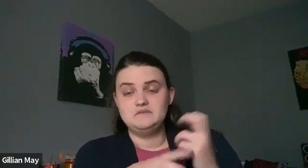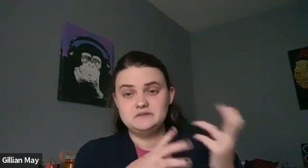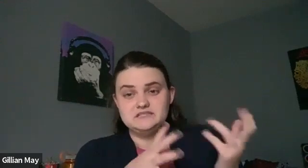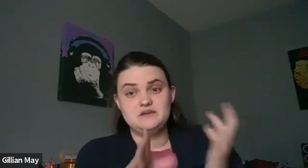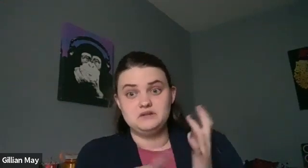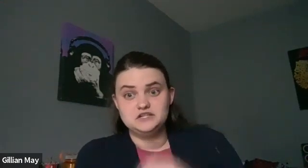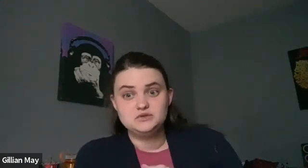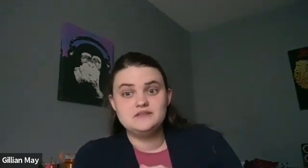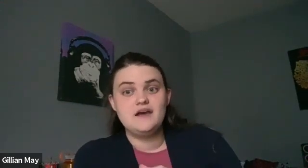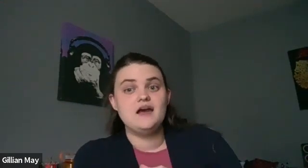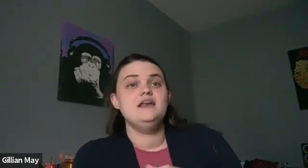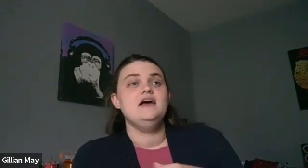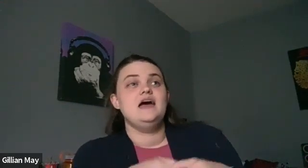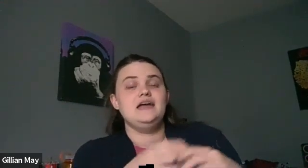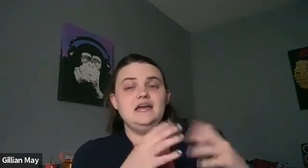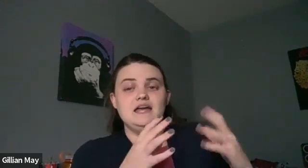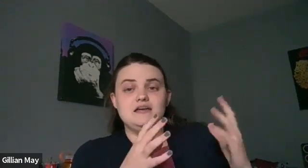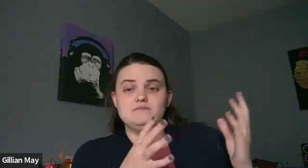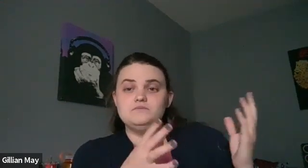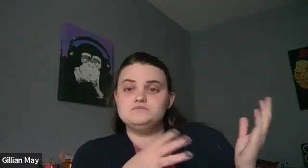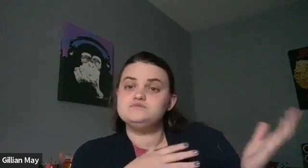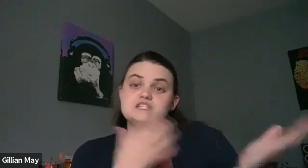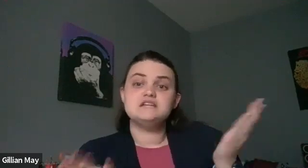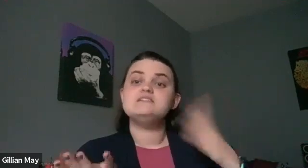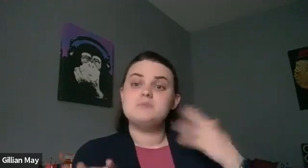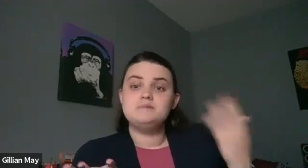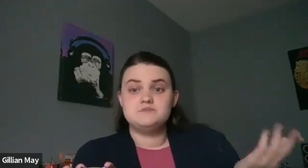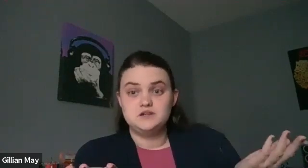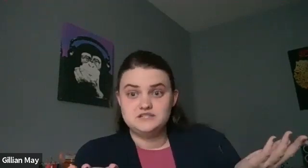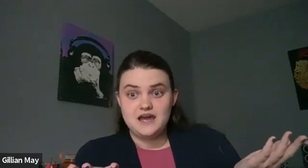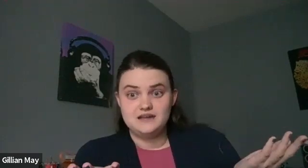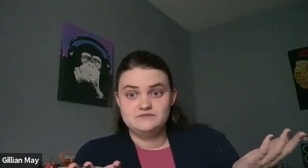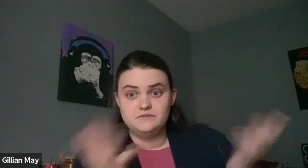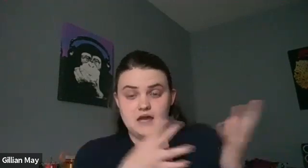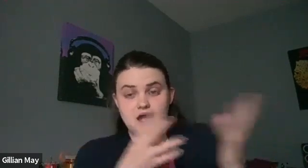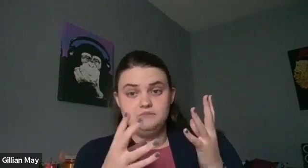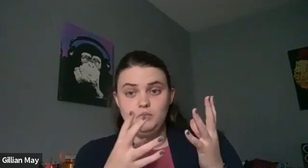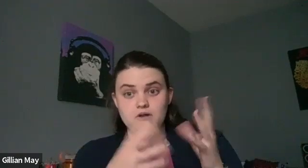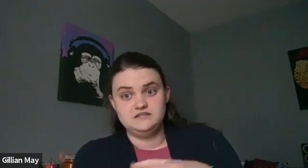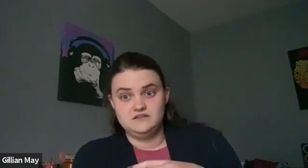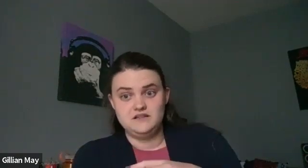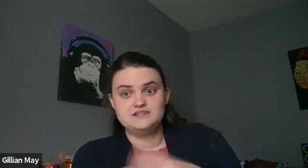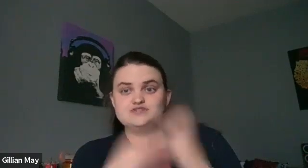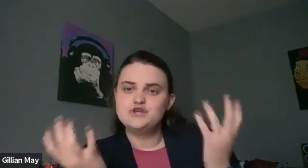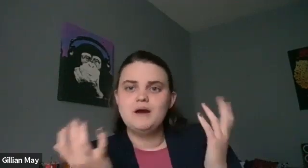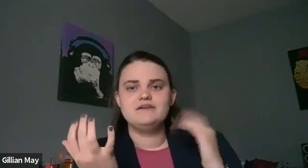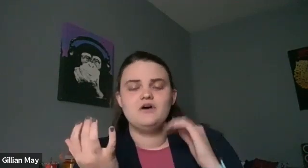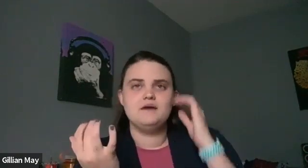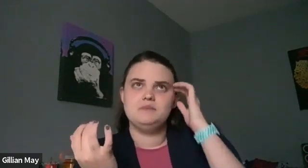everyone said they really enjoyed that and suggested that might be something good to add more into the class. So I thought maybe